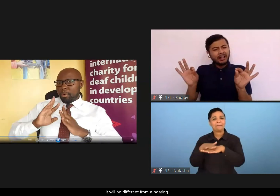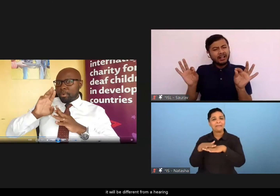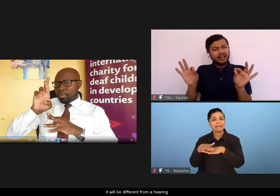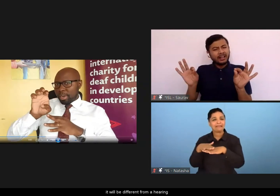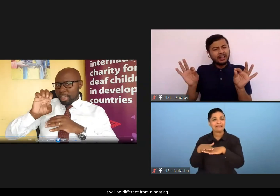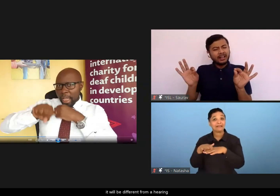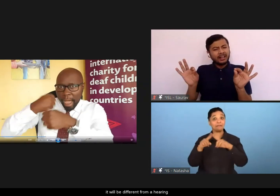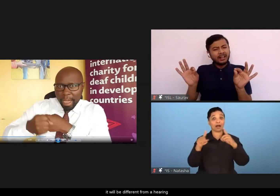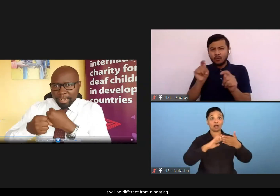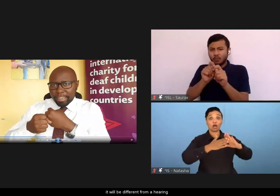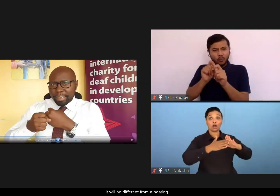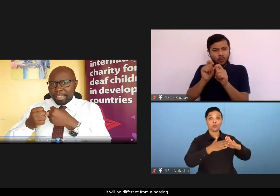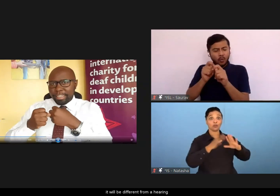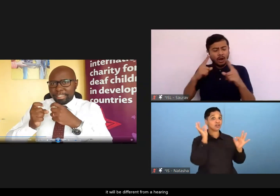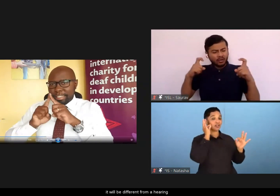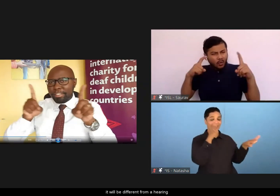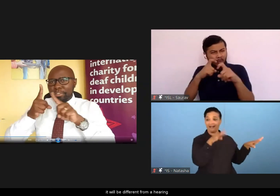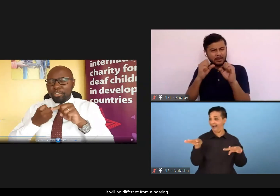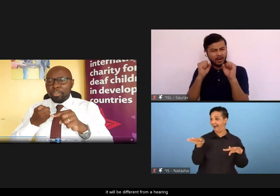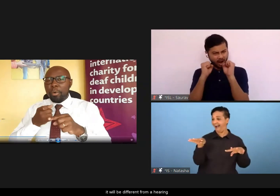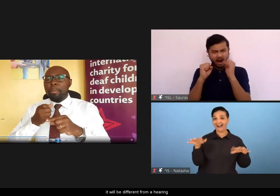reaction on how people will react.